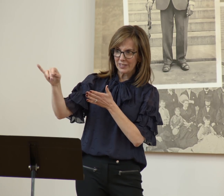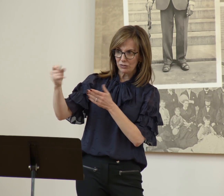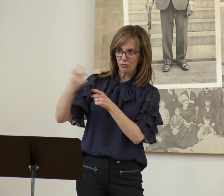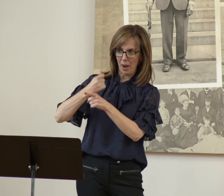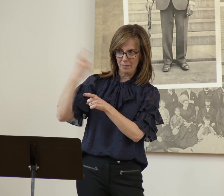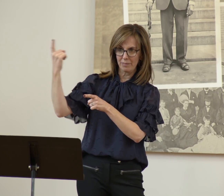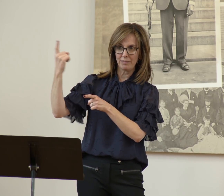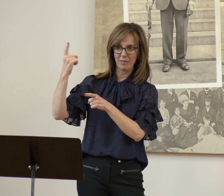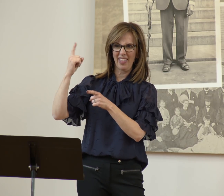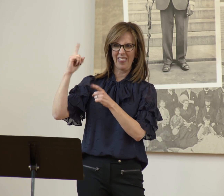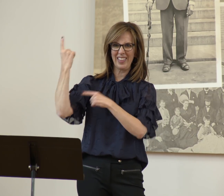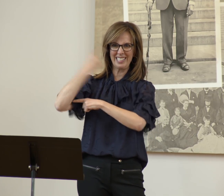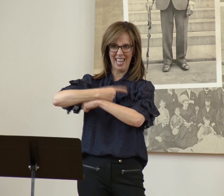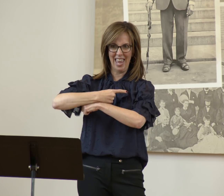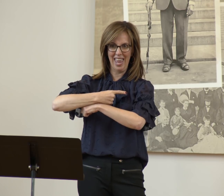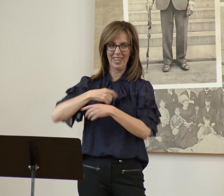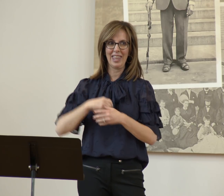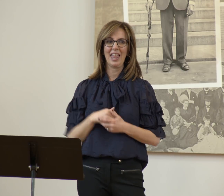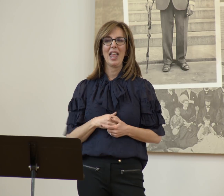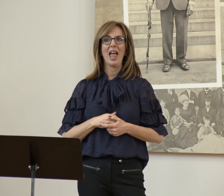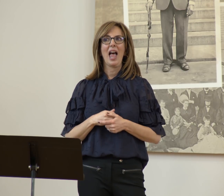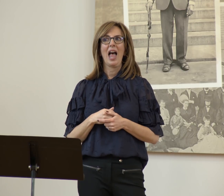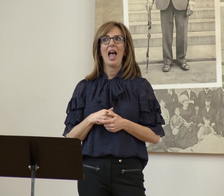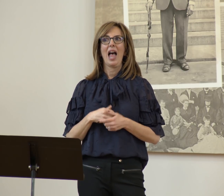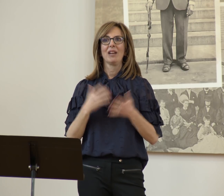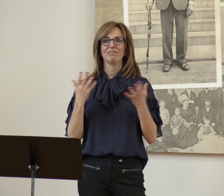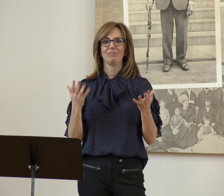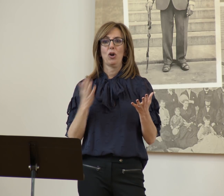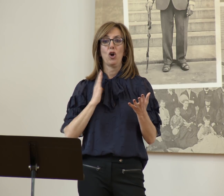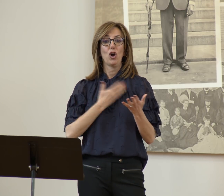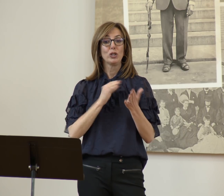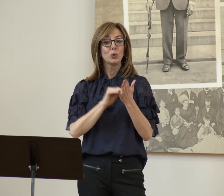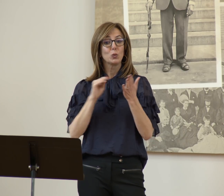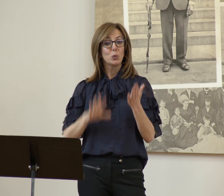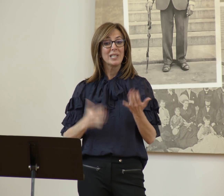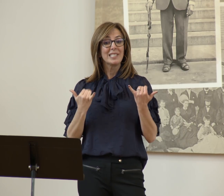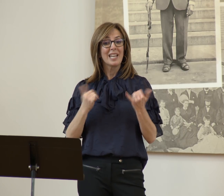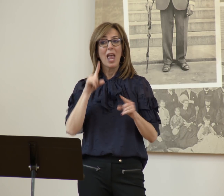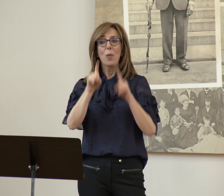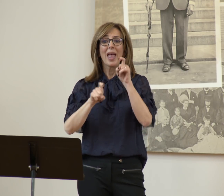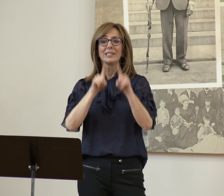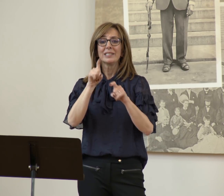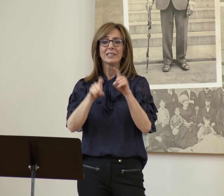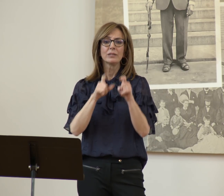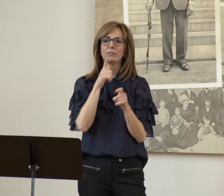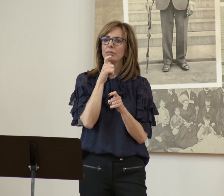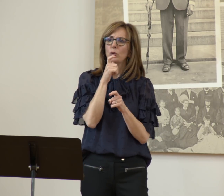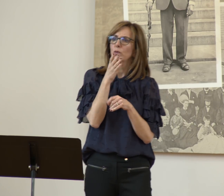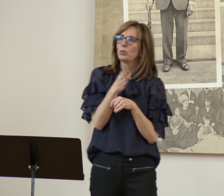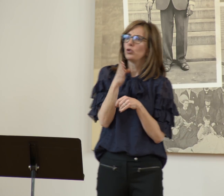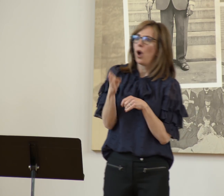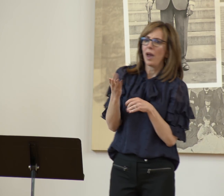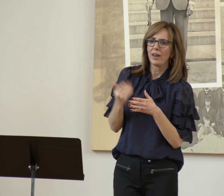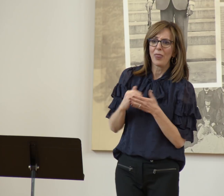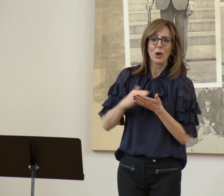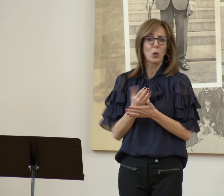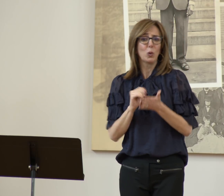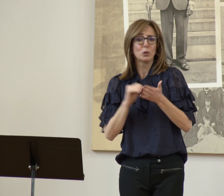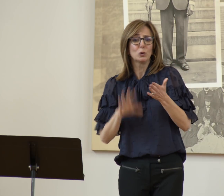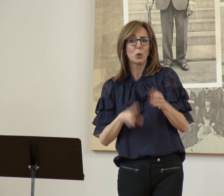And I think the photo, I believe, is of that very special day. Our students today ask,